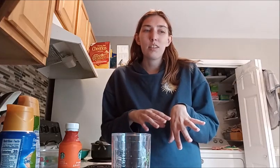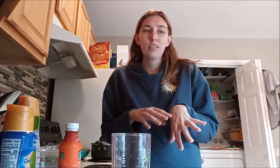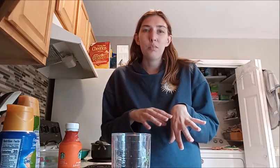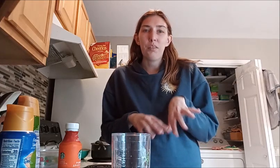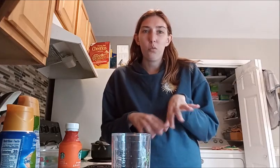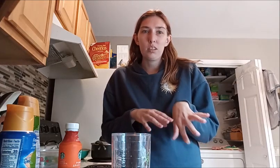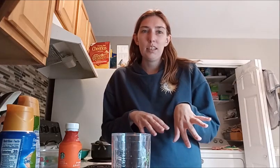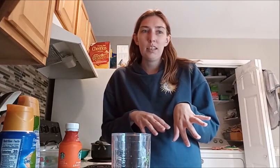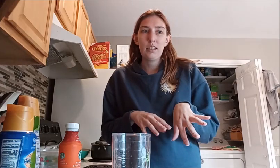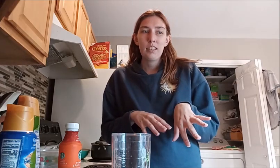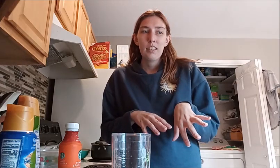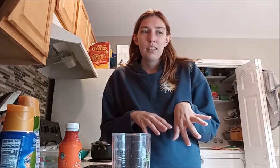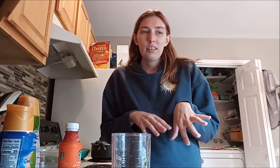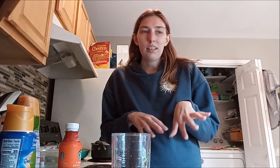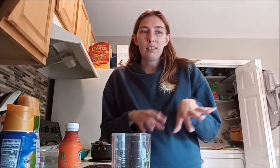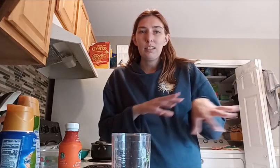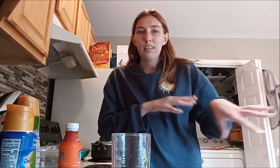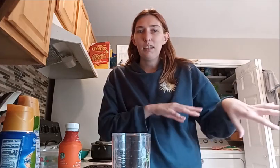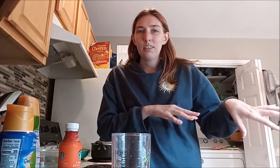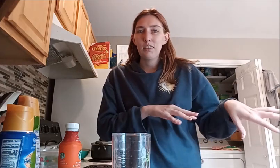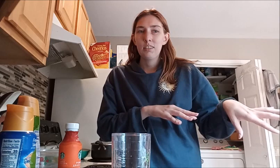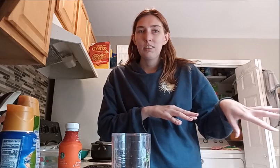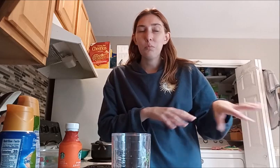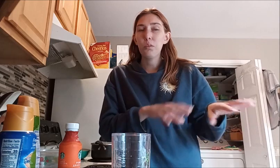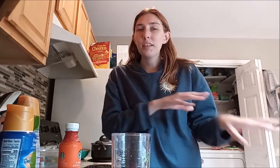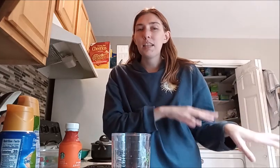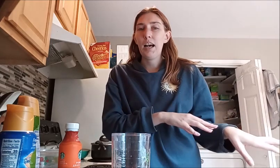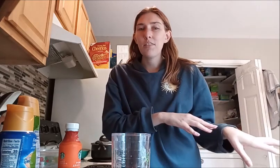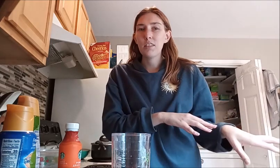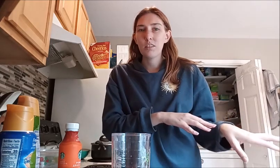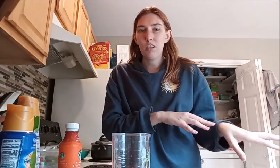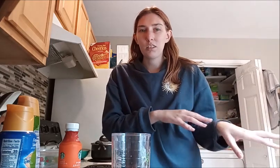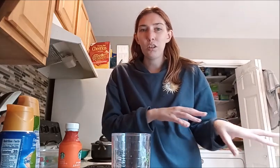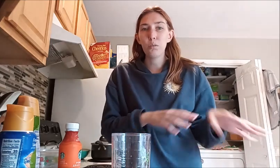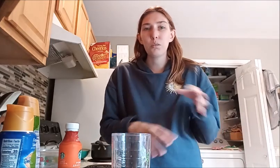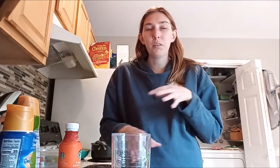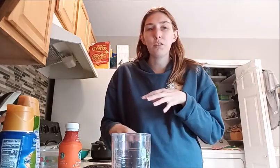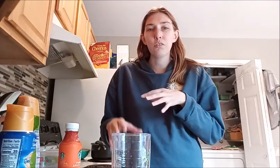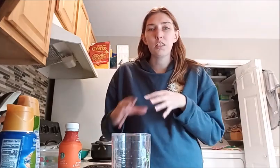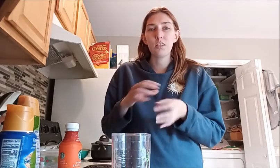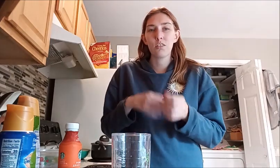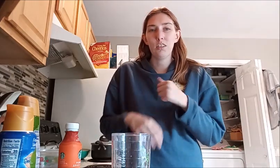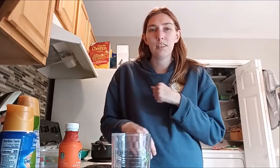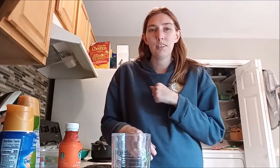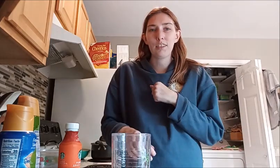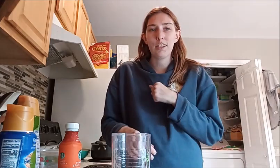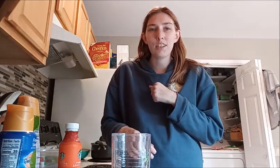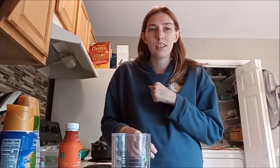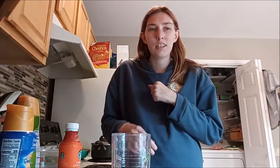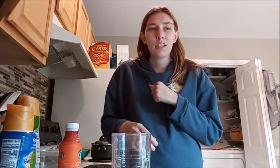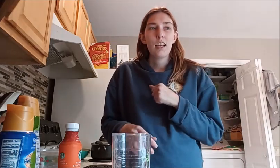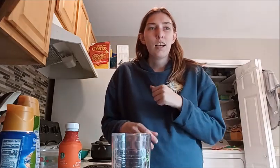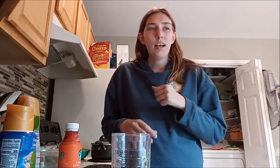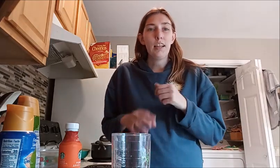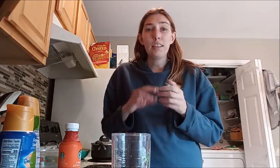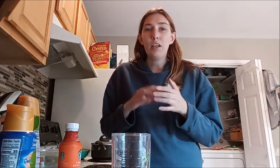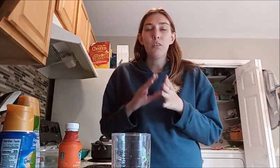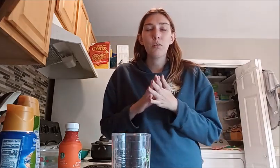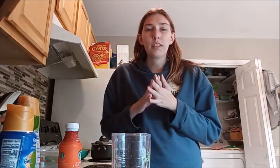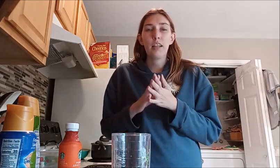drinks to my forte, like the other employees have, so I just hope some of the OGs are still at the location. And I know, like, I